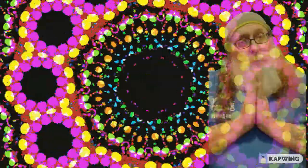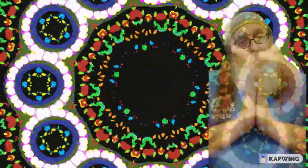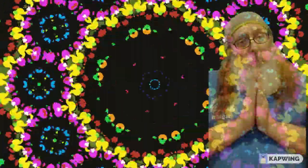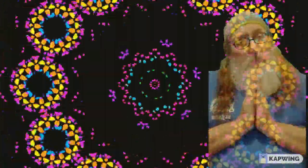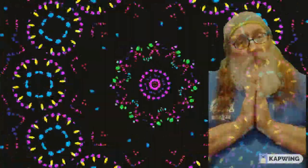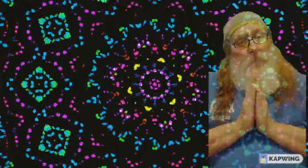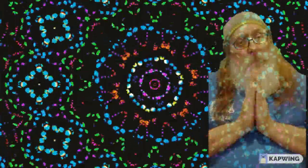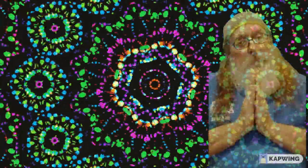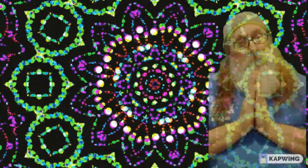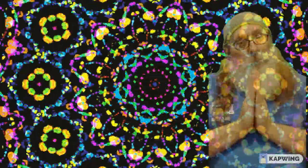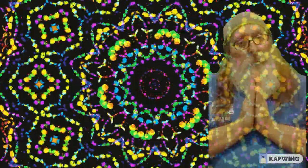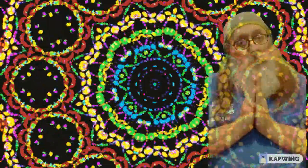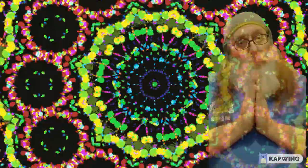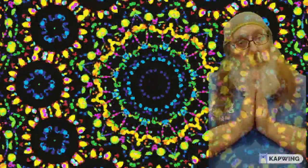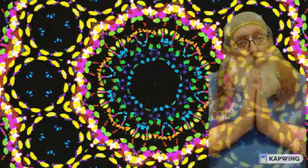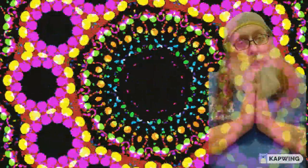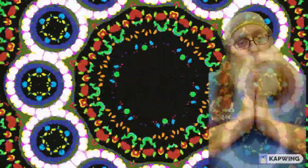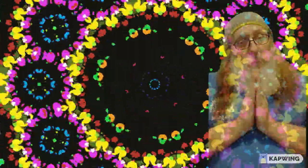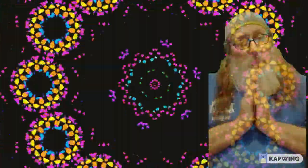to go.